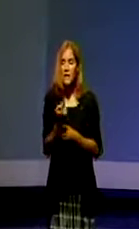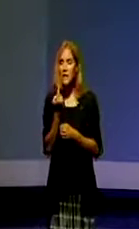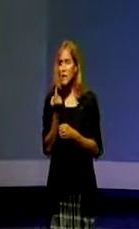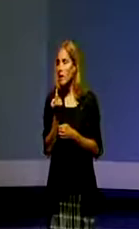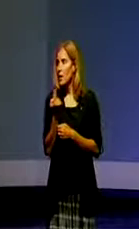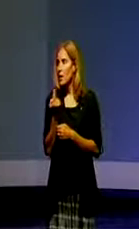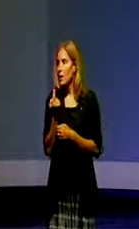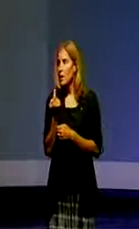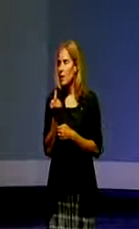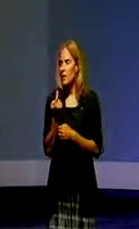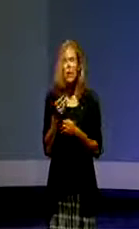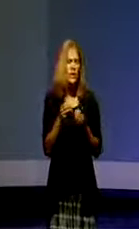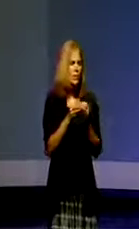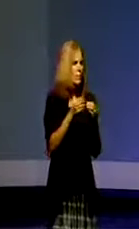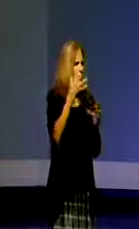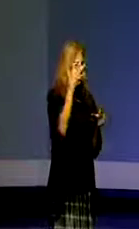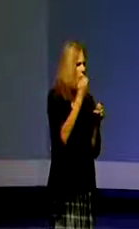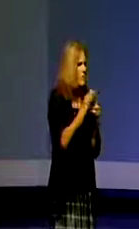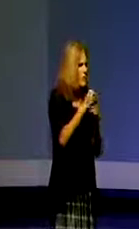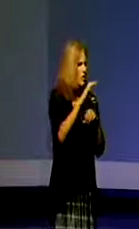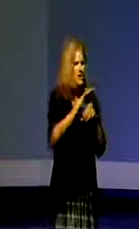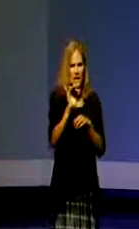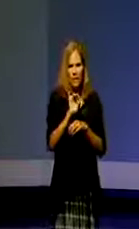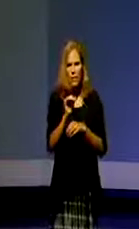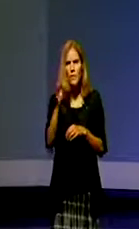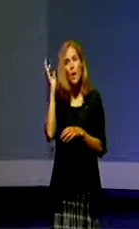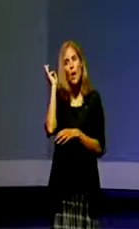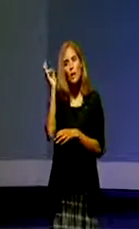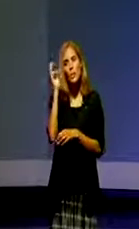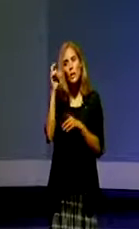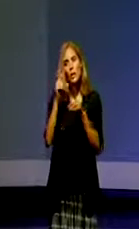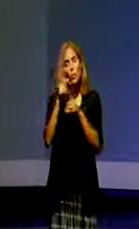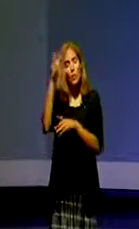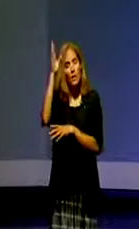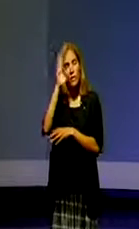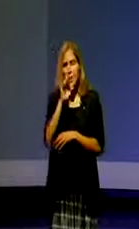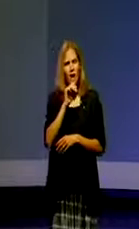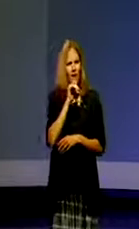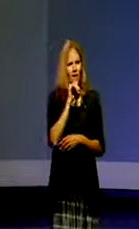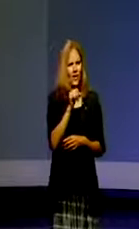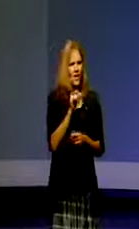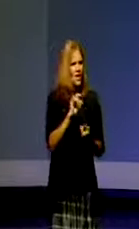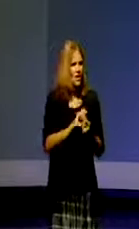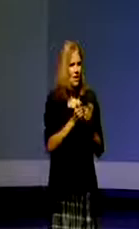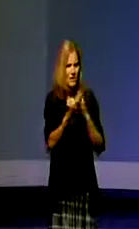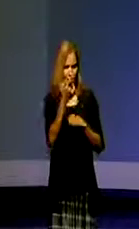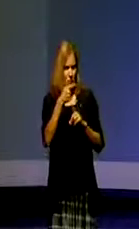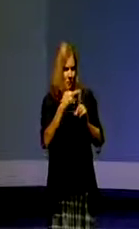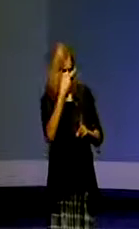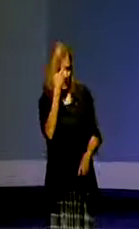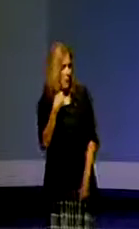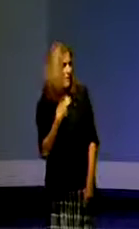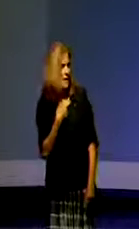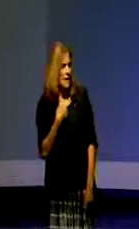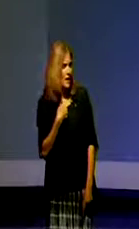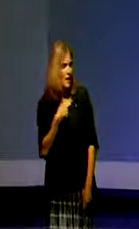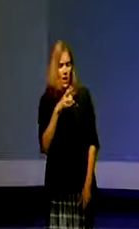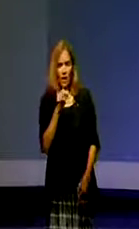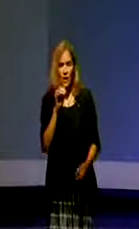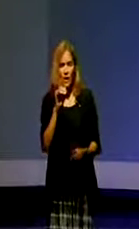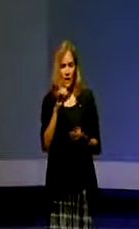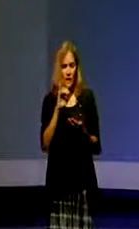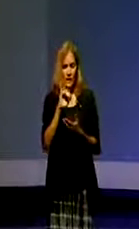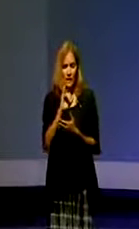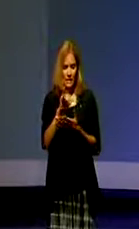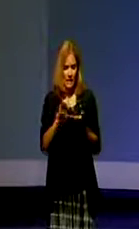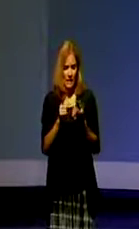like there are many faithful preachers elsewhere, who preach the Word of God. They're not transformed by me. In this digital age, it